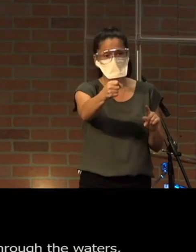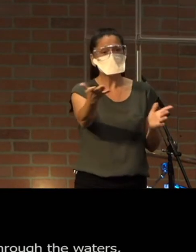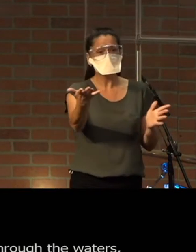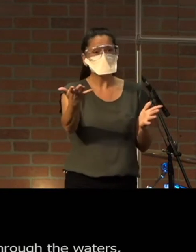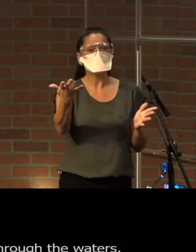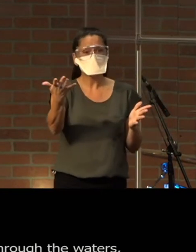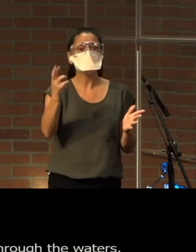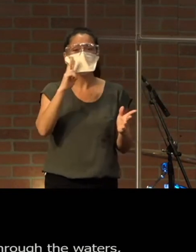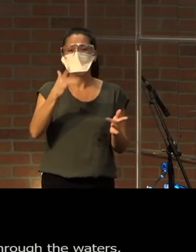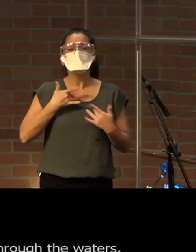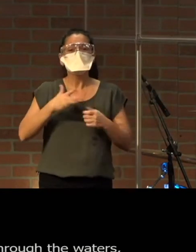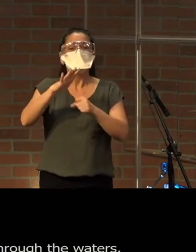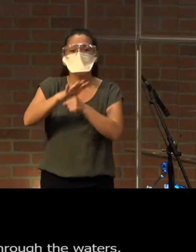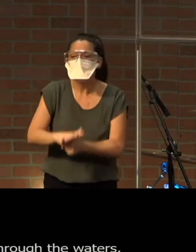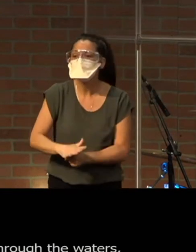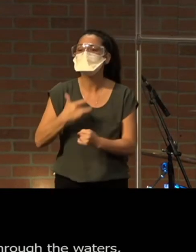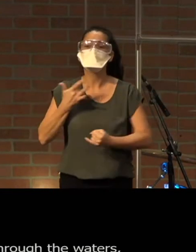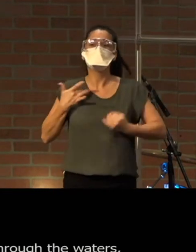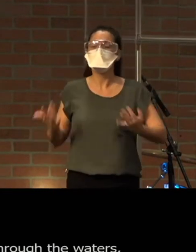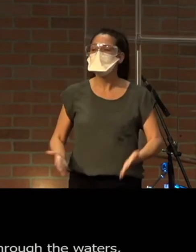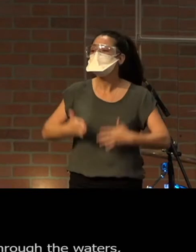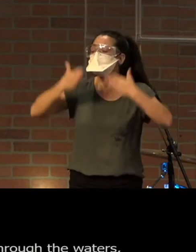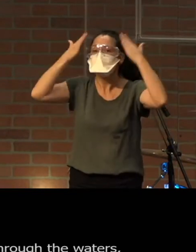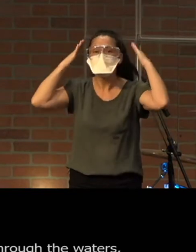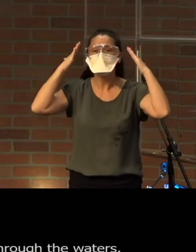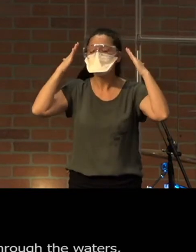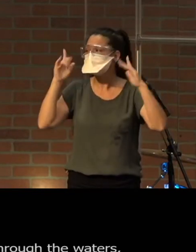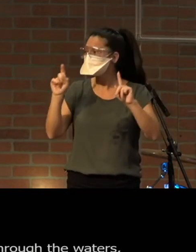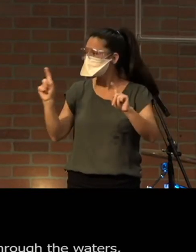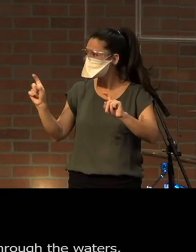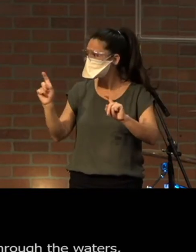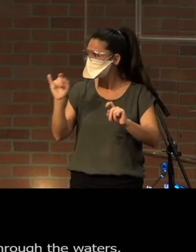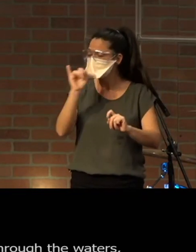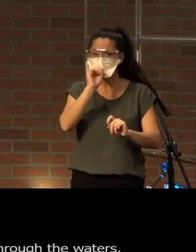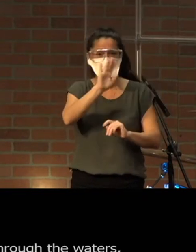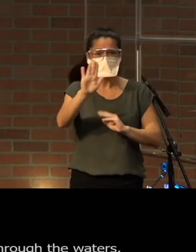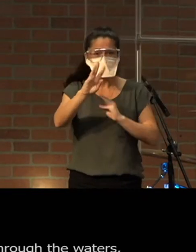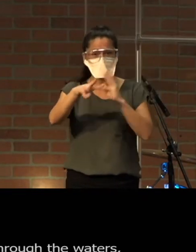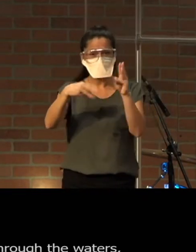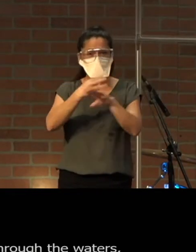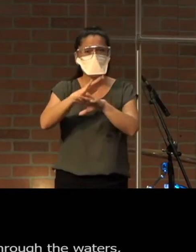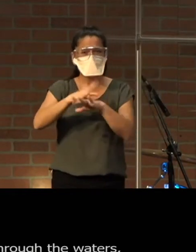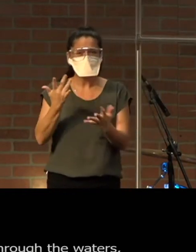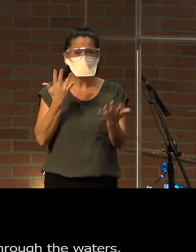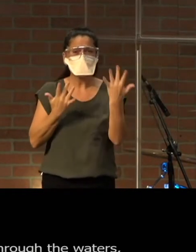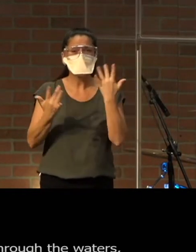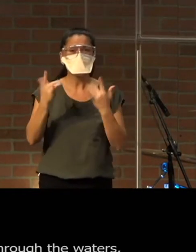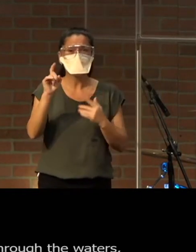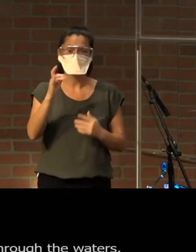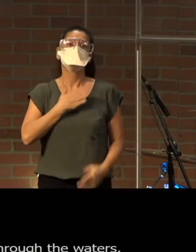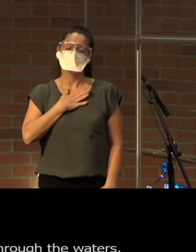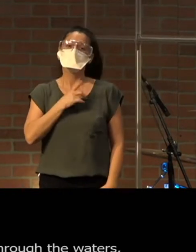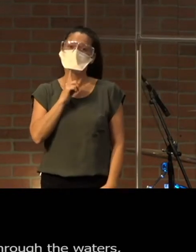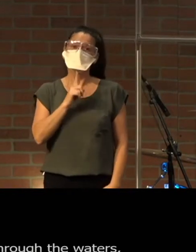Are you stressed out? Are you overwhelmed? Is your world on fire? Mine